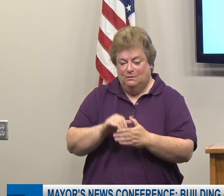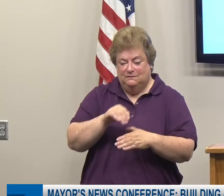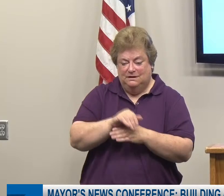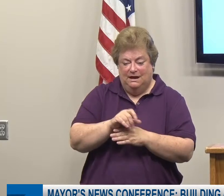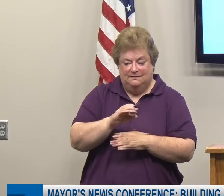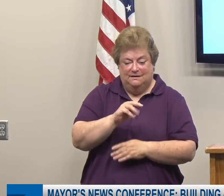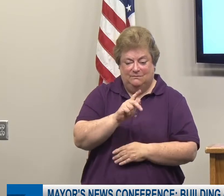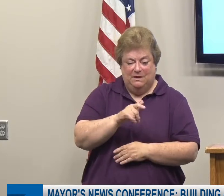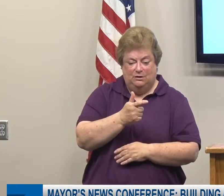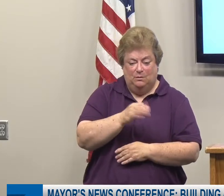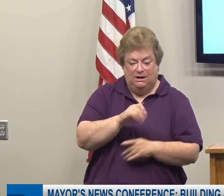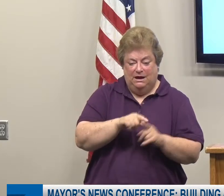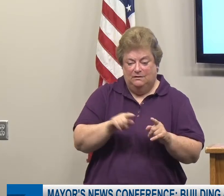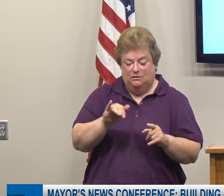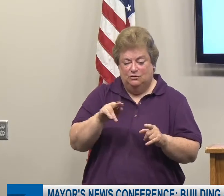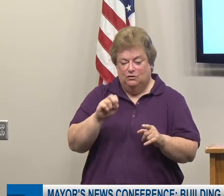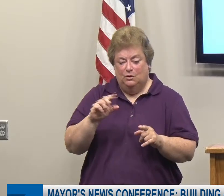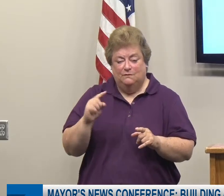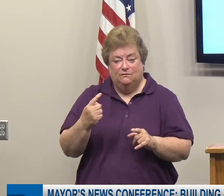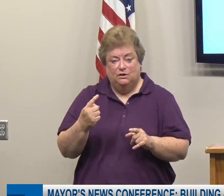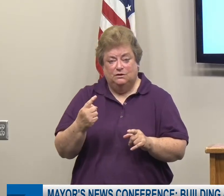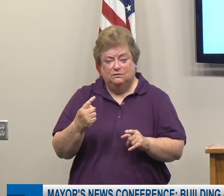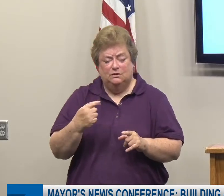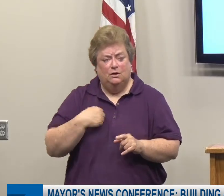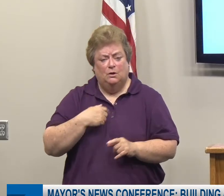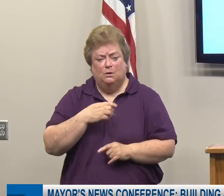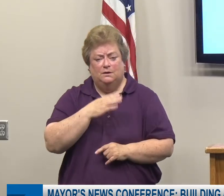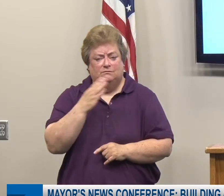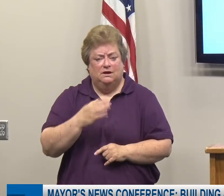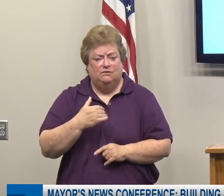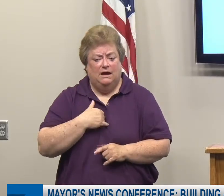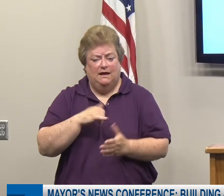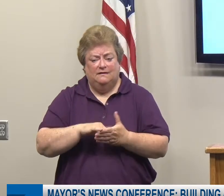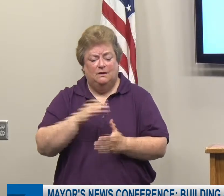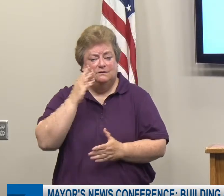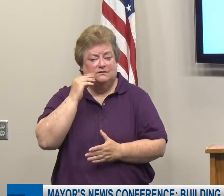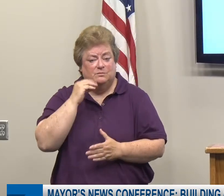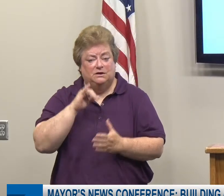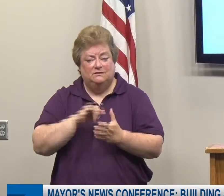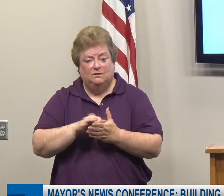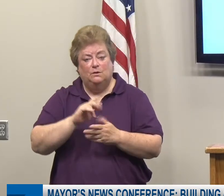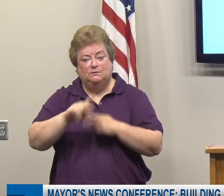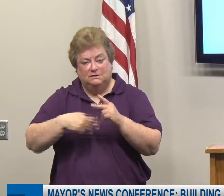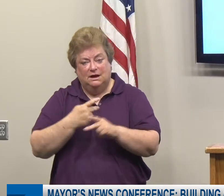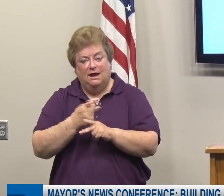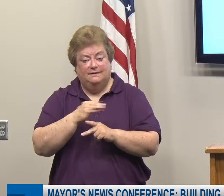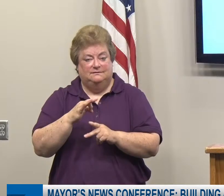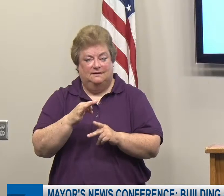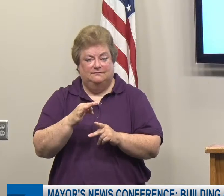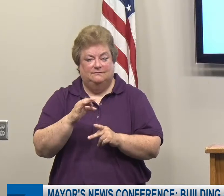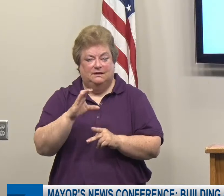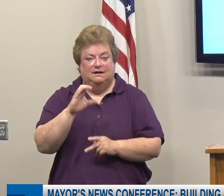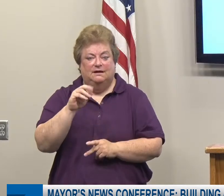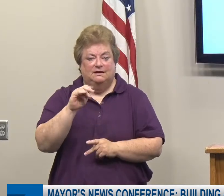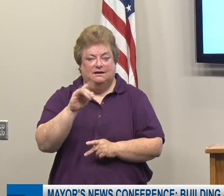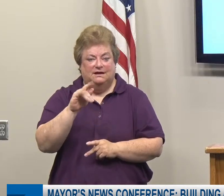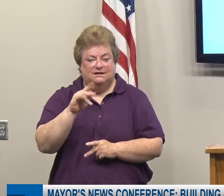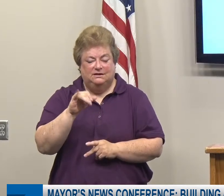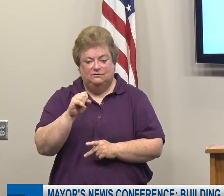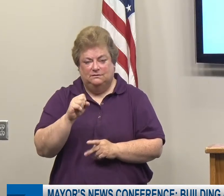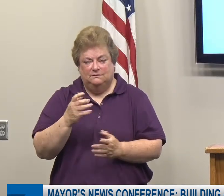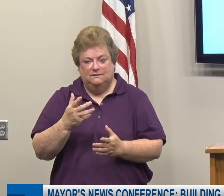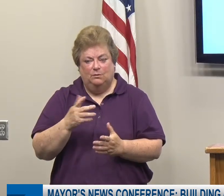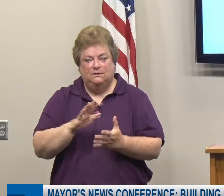1st, there had been no experience by us of those kinds of conditions. It was